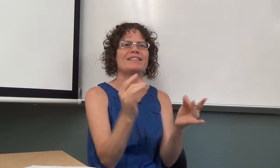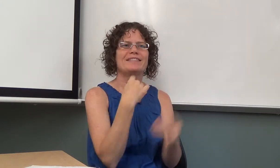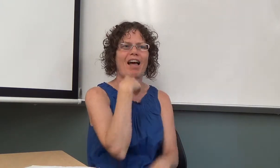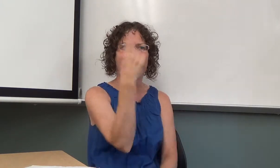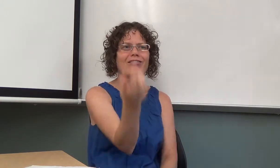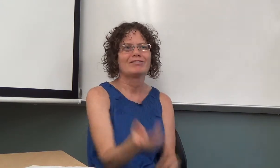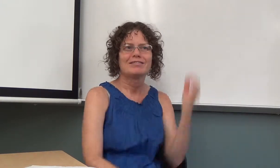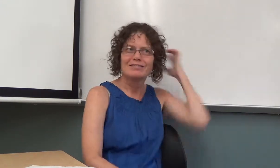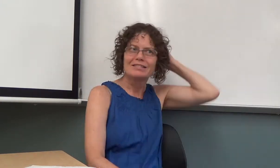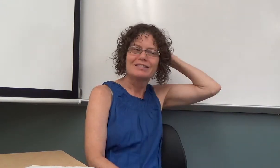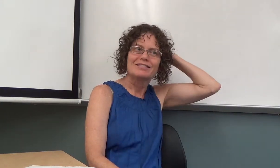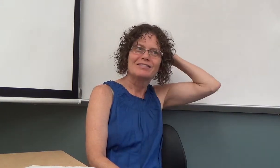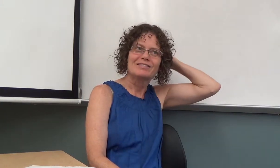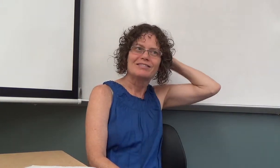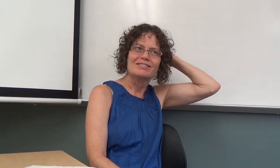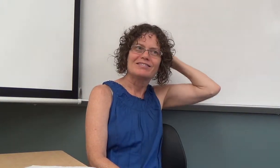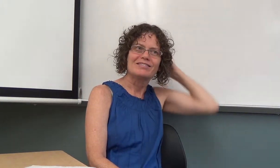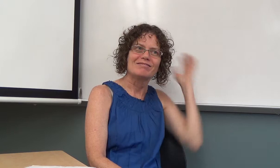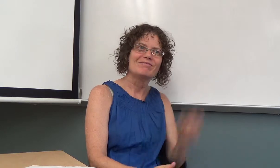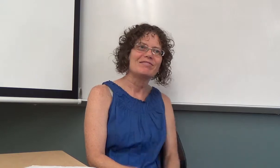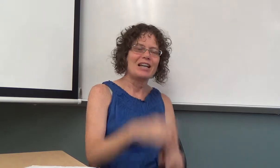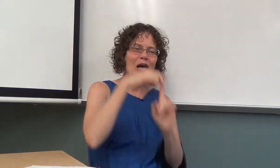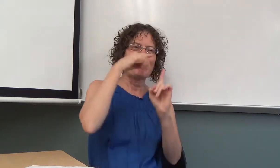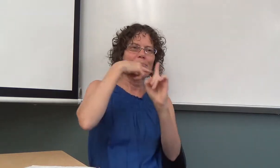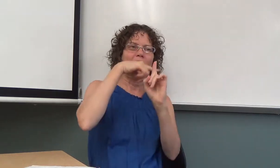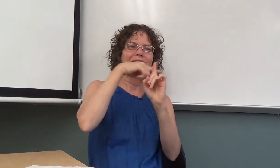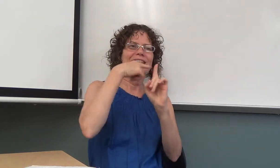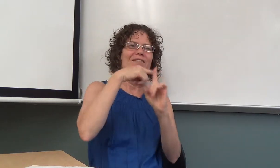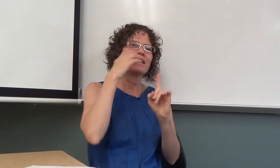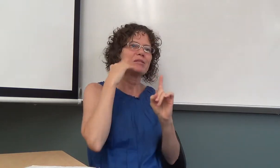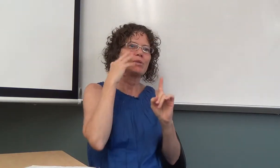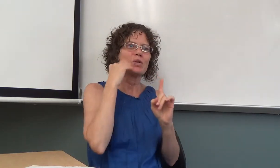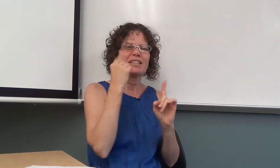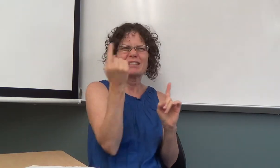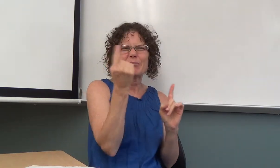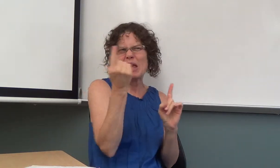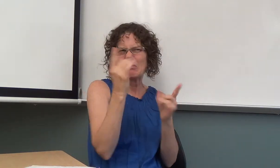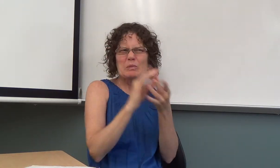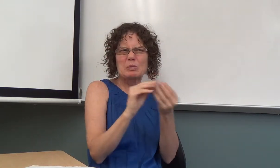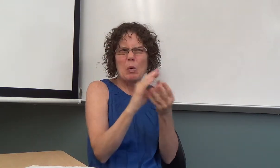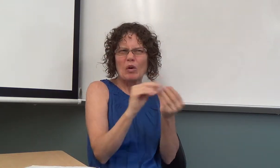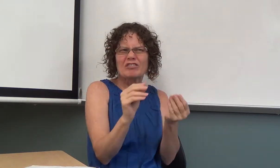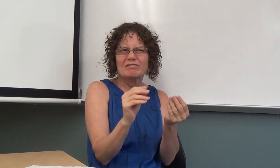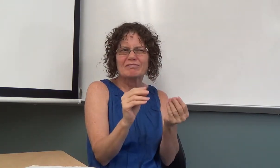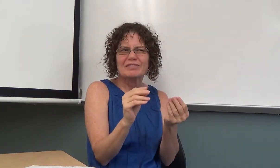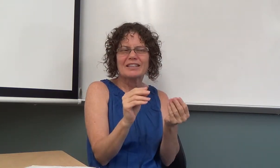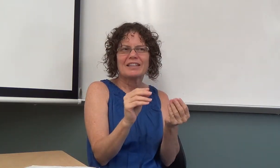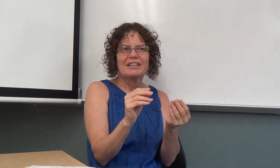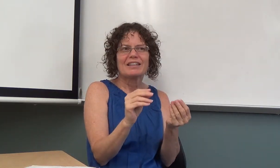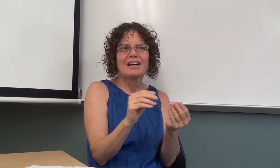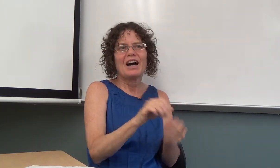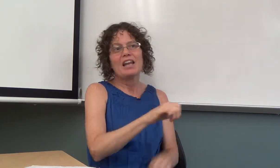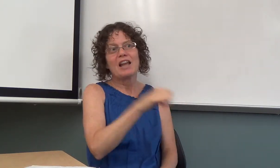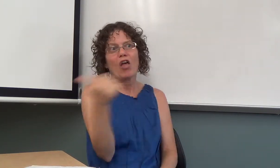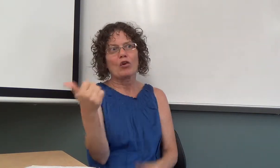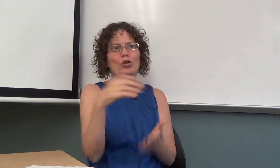down, experience that another student in the